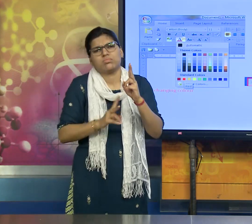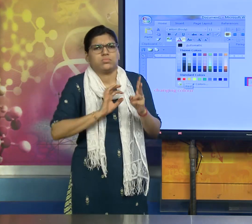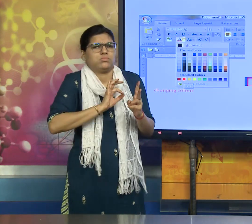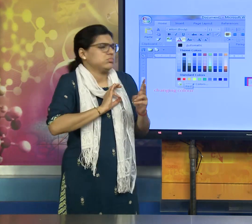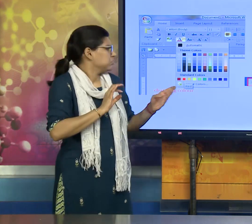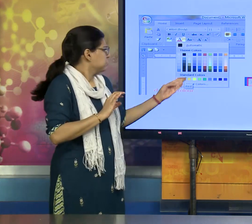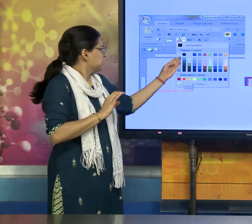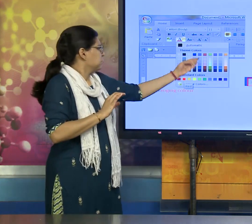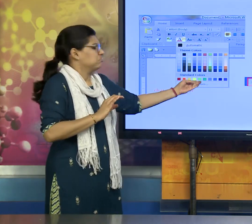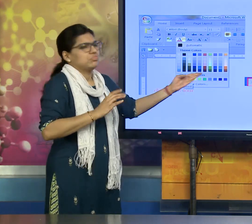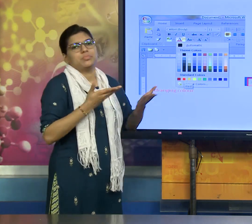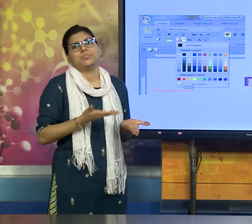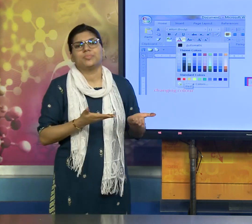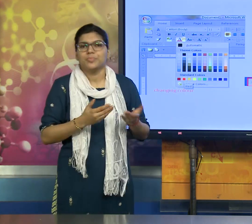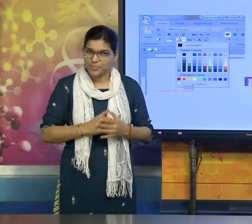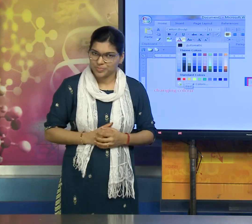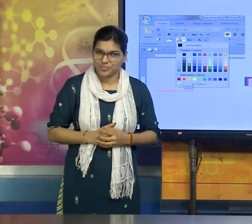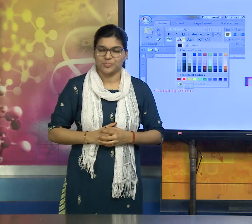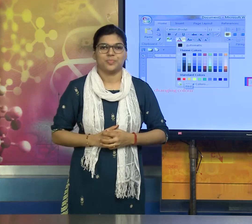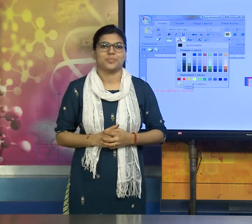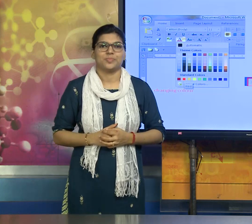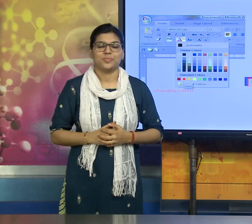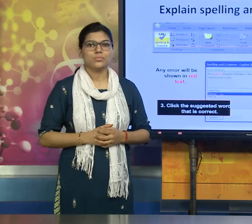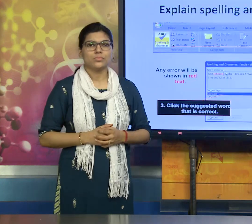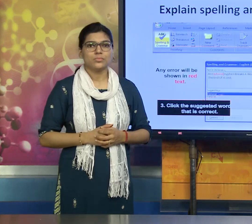Text will change in the desired color.